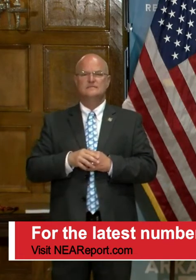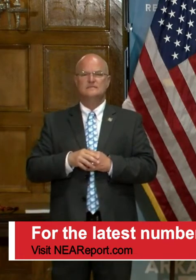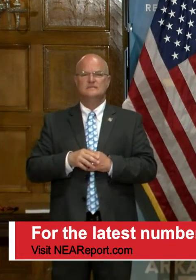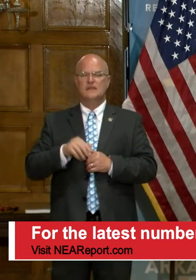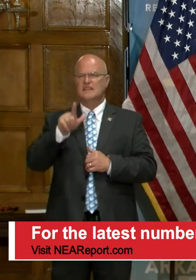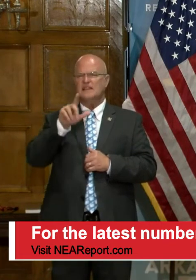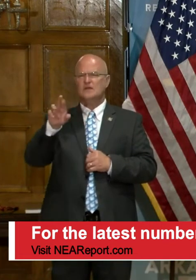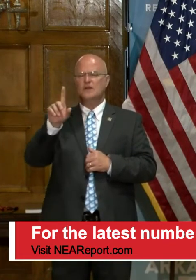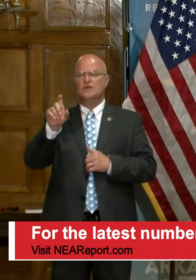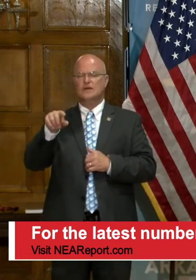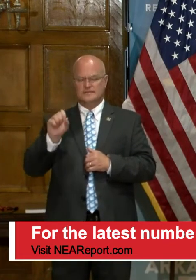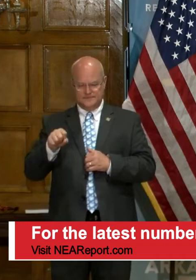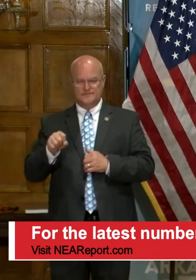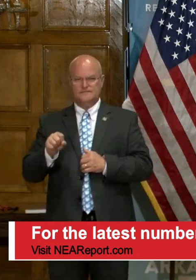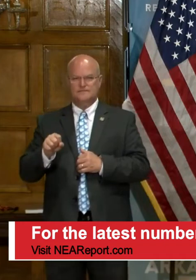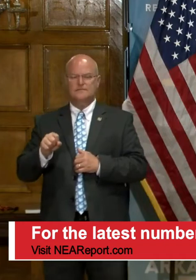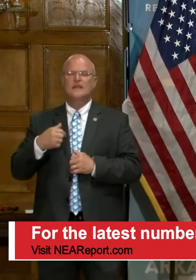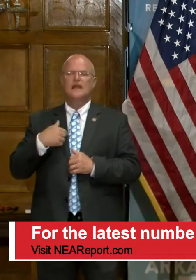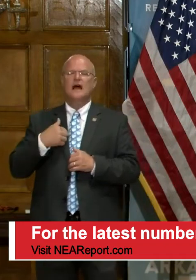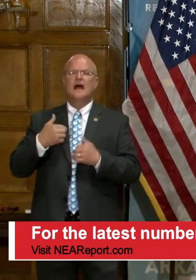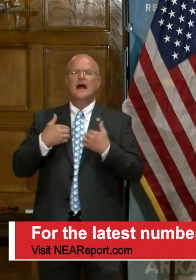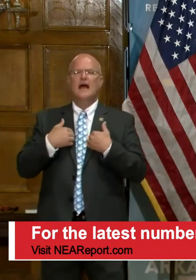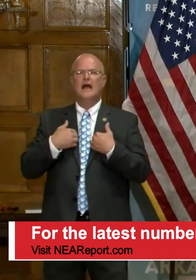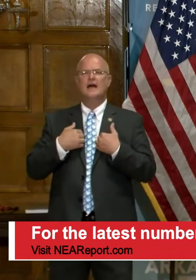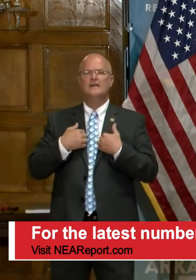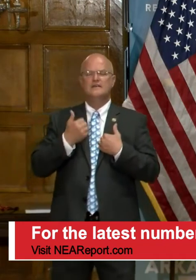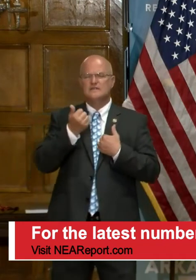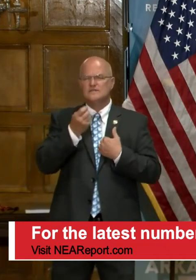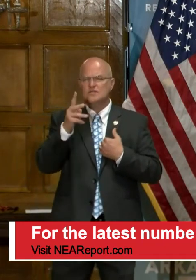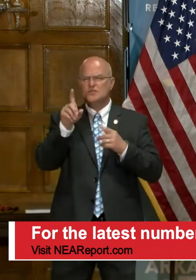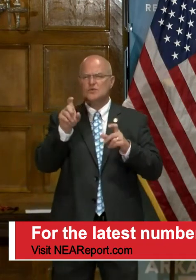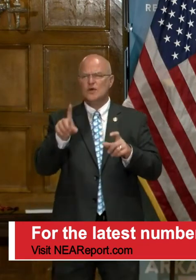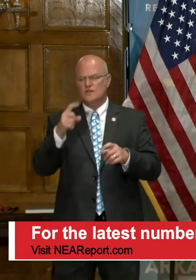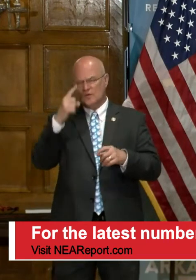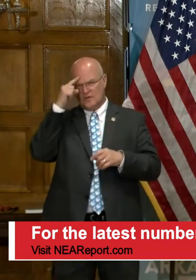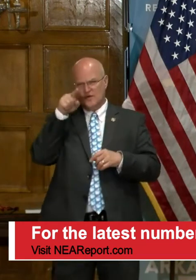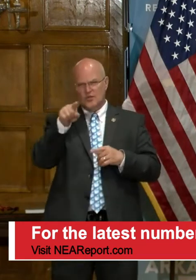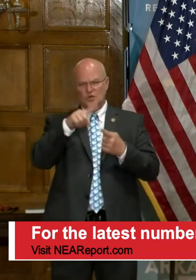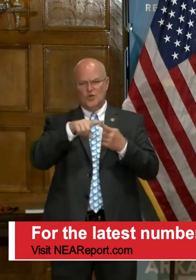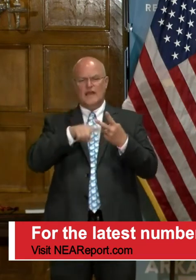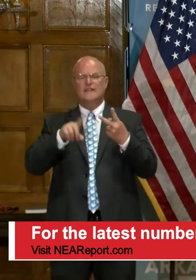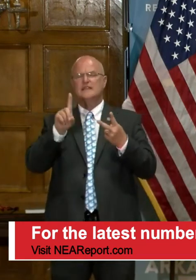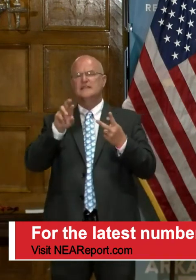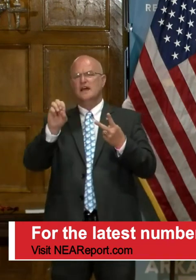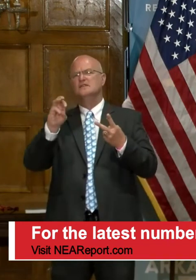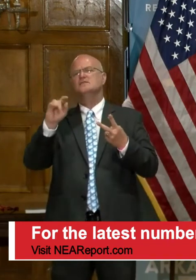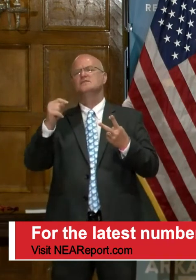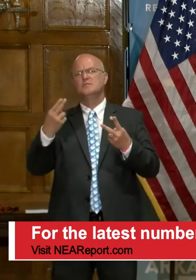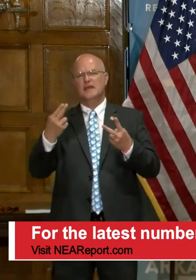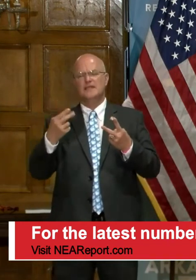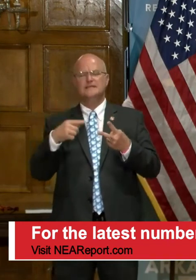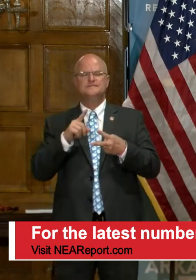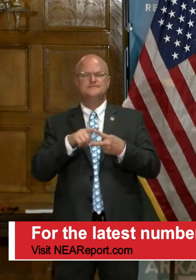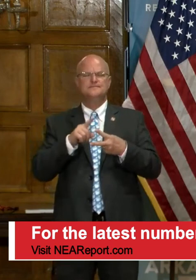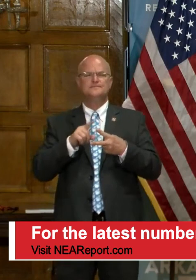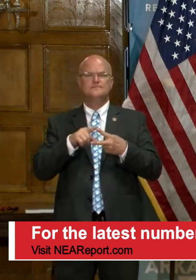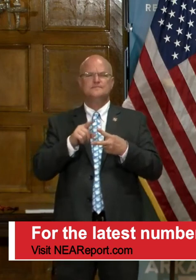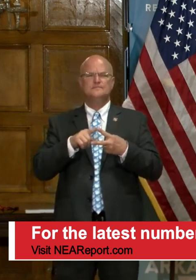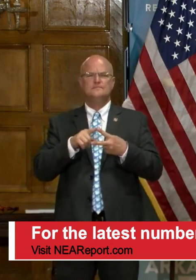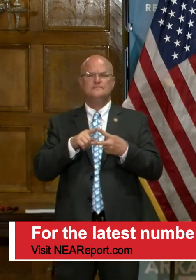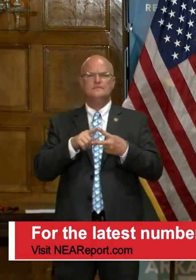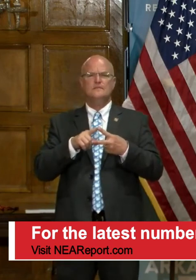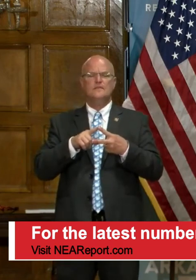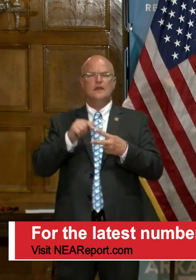The Little Rock question. Governor, I've got a couple of questions, one for you and one for Dr. Smith, if I may. You mentioned